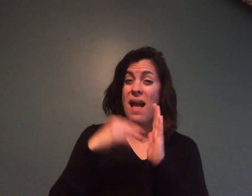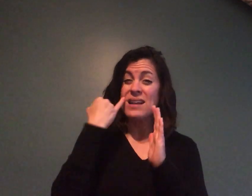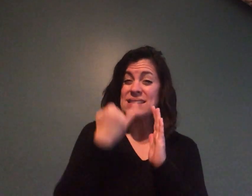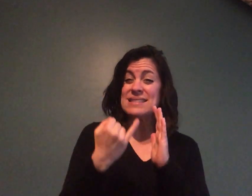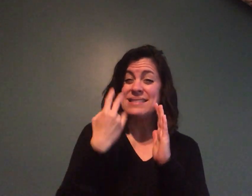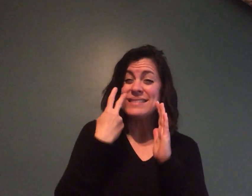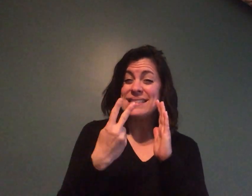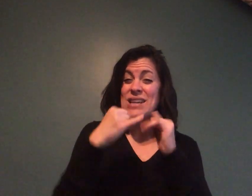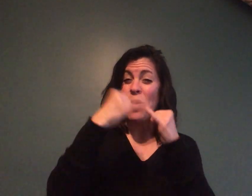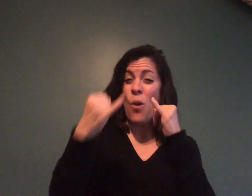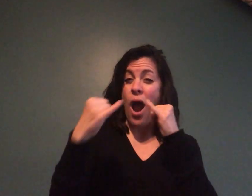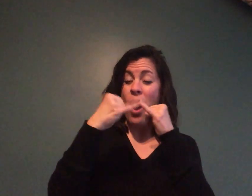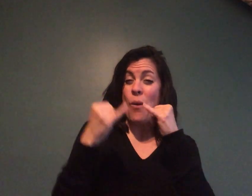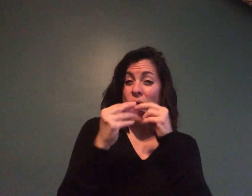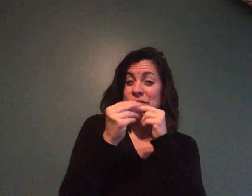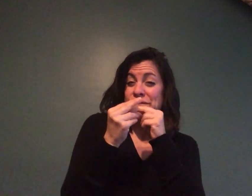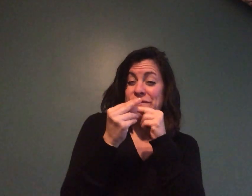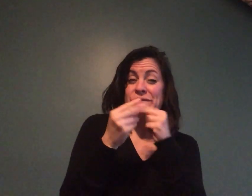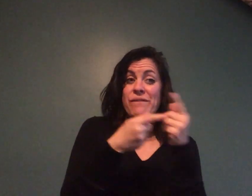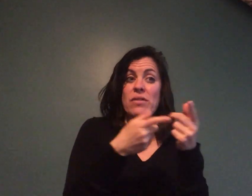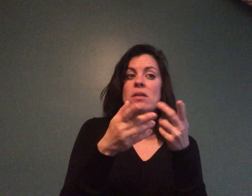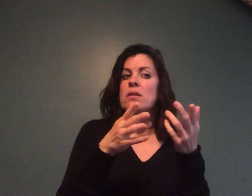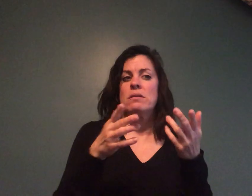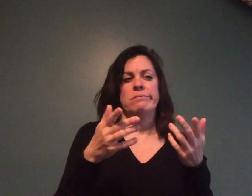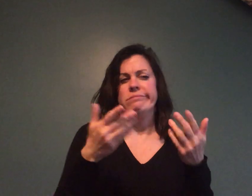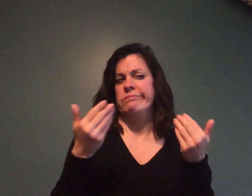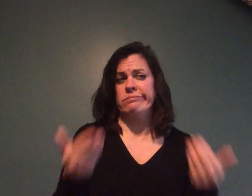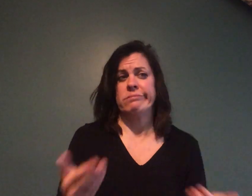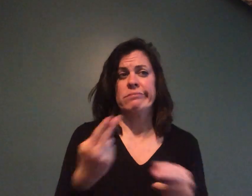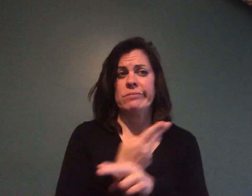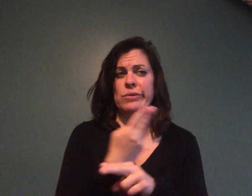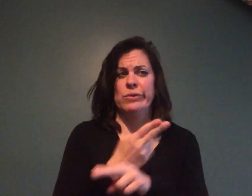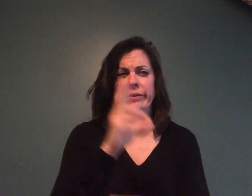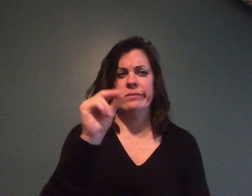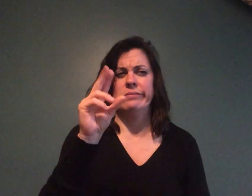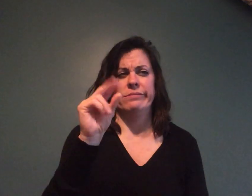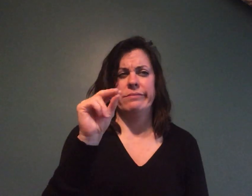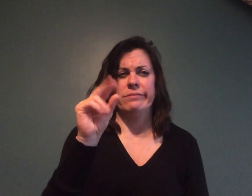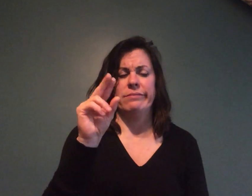this part of a plug. What did they do here?